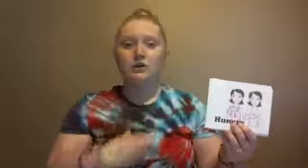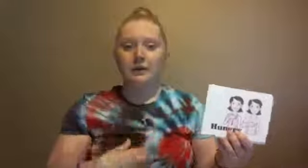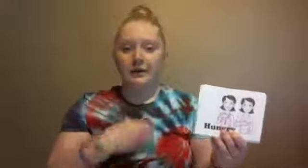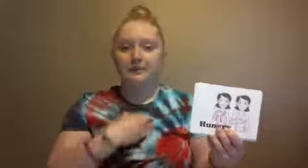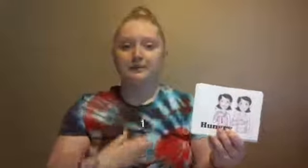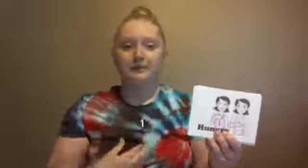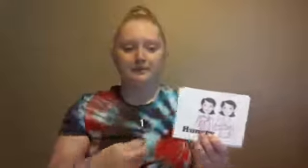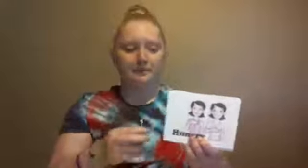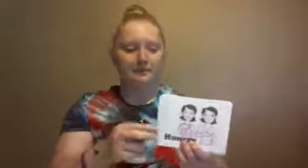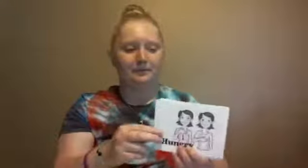hungry.